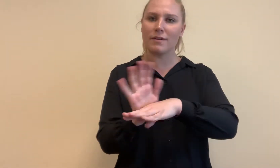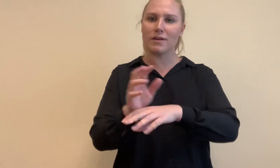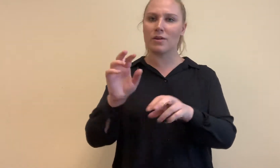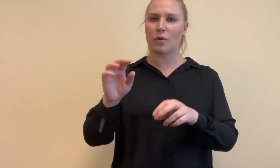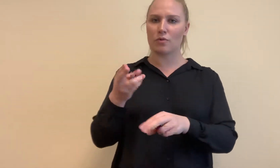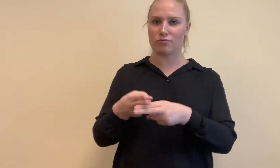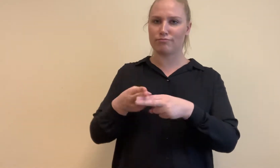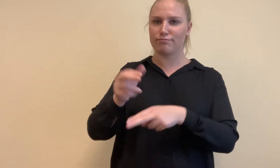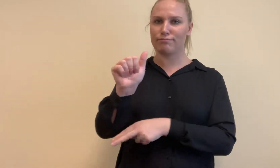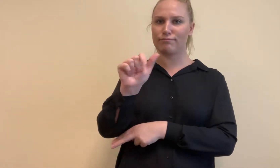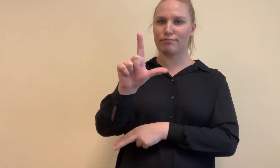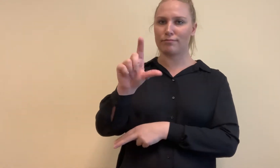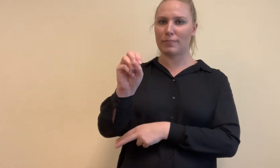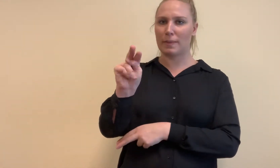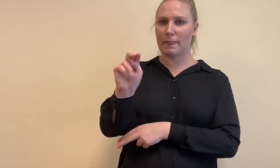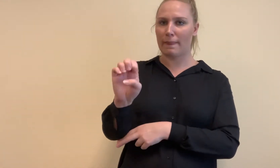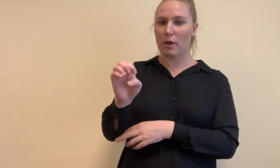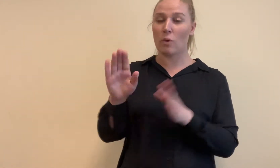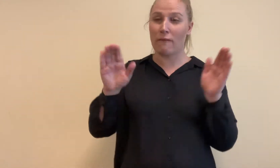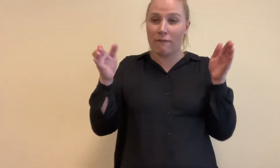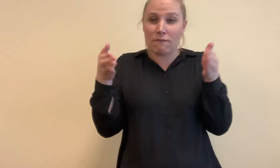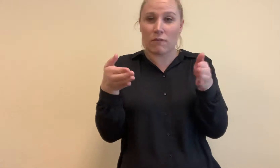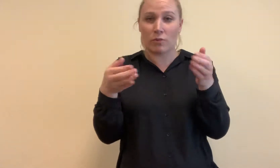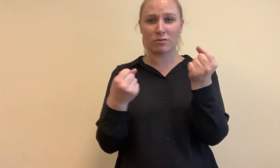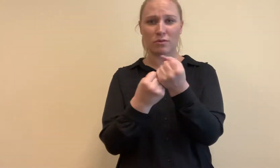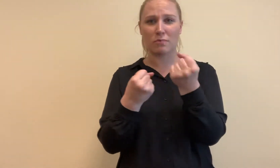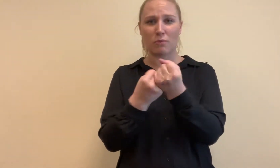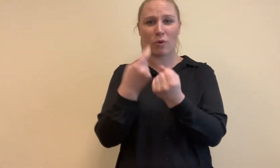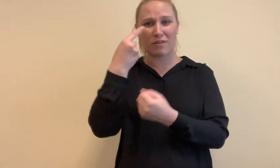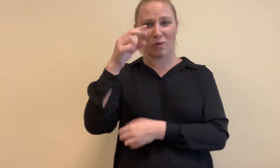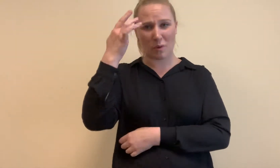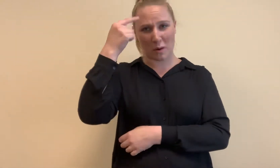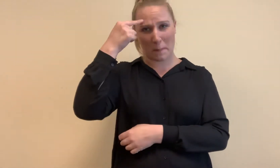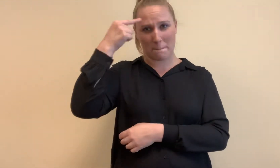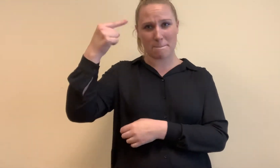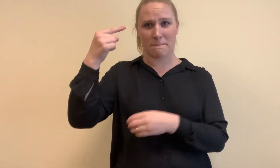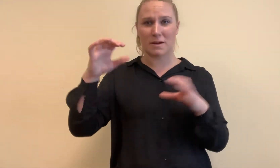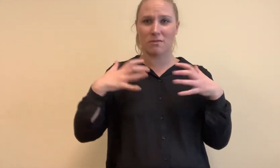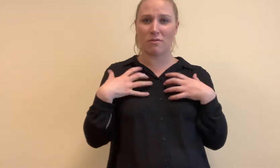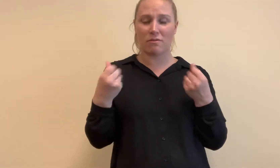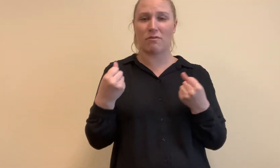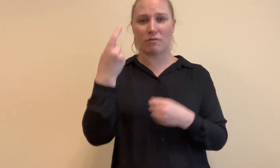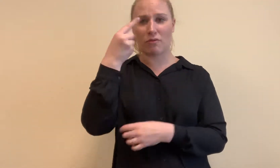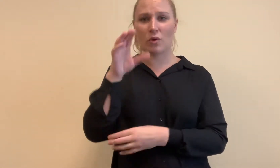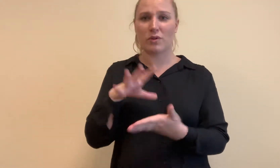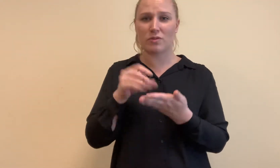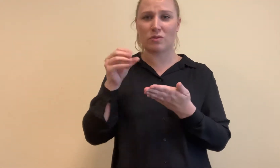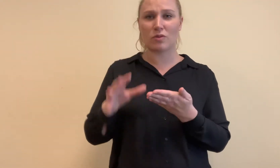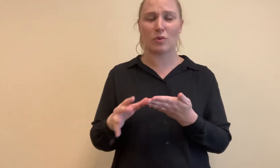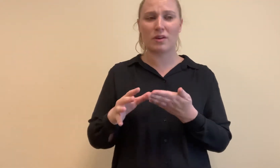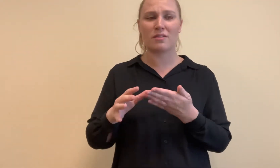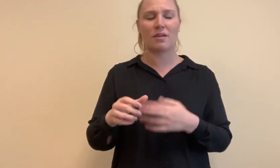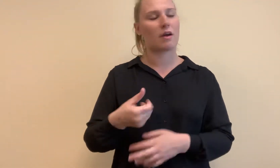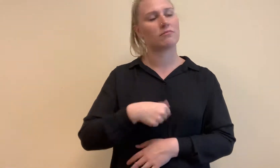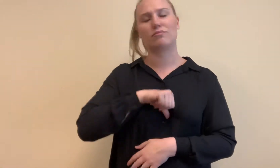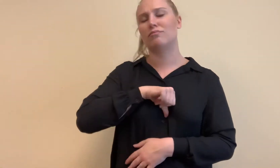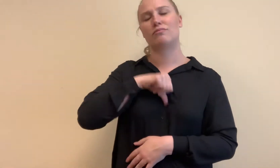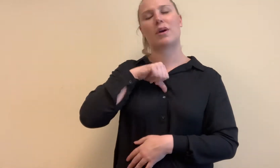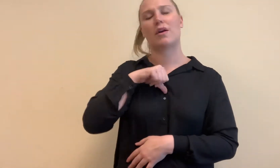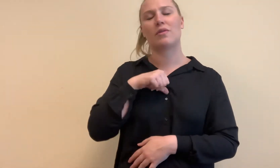really on supports for mental health for students. Just so proud. I saw it as I was transitioning in